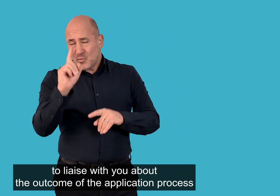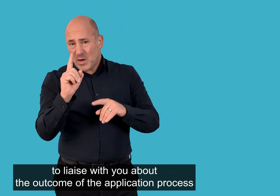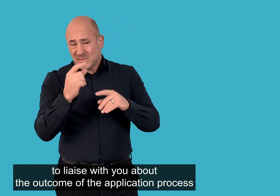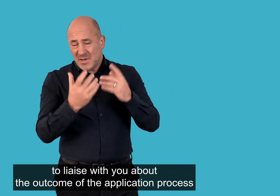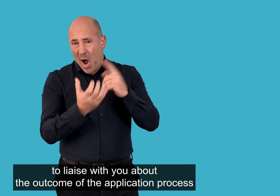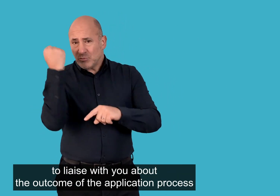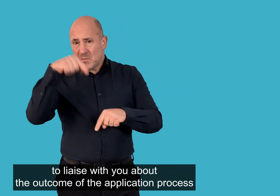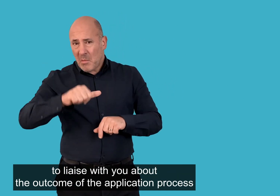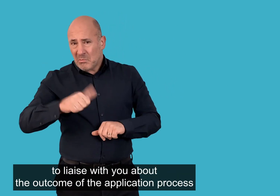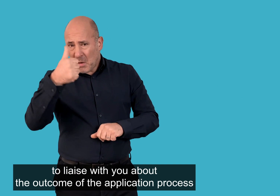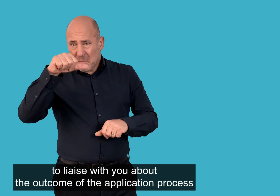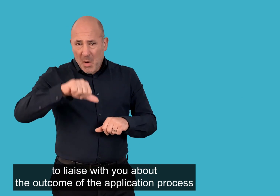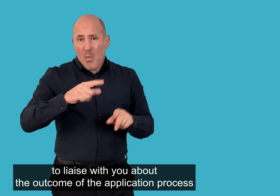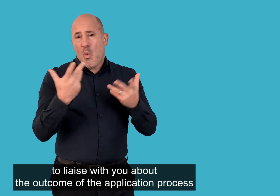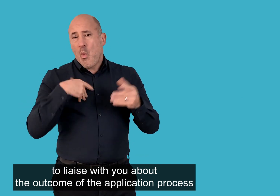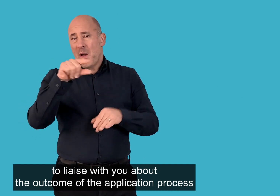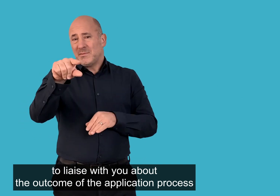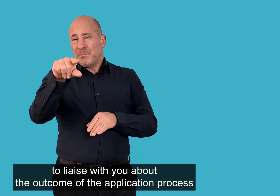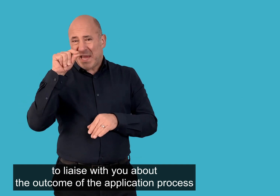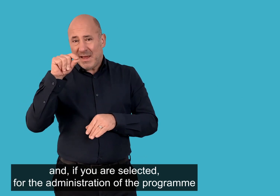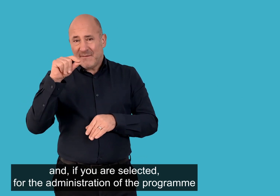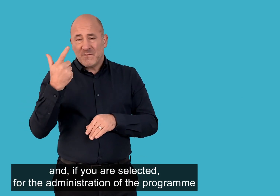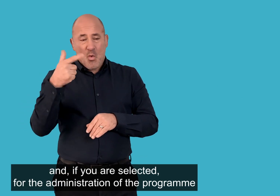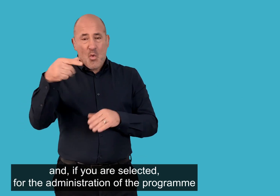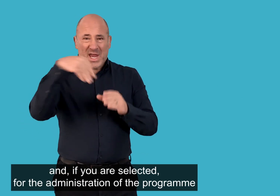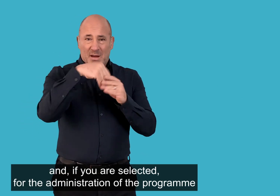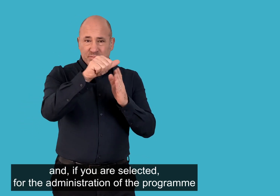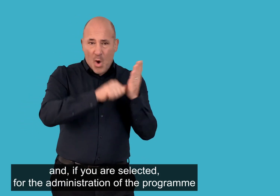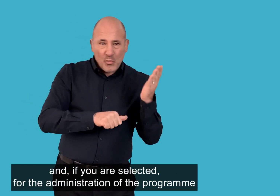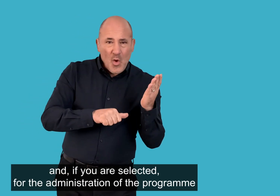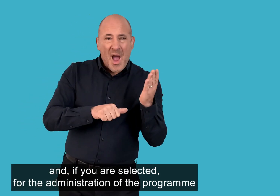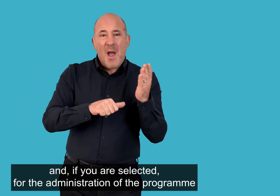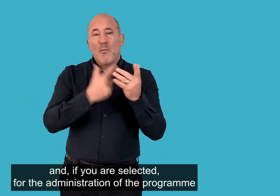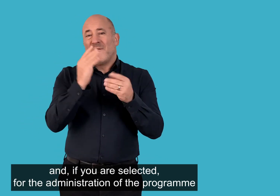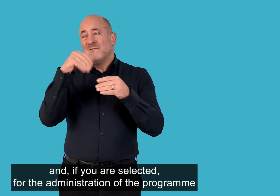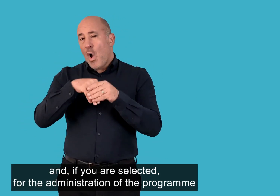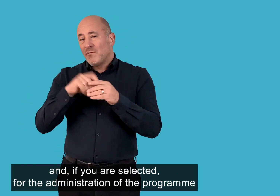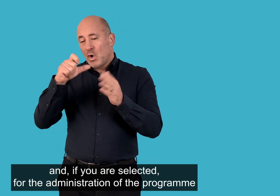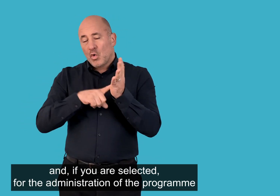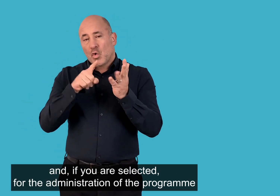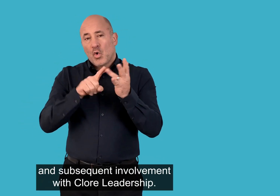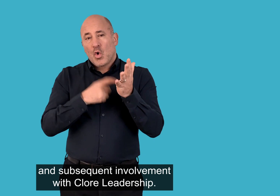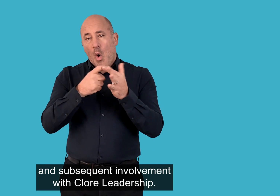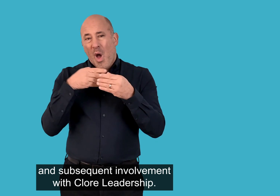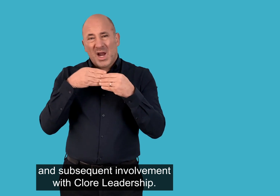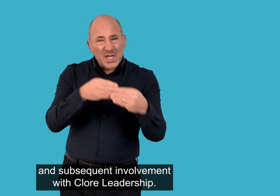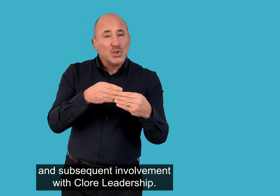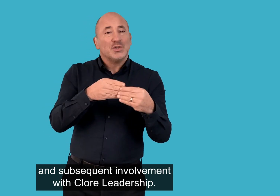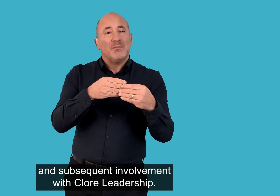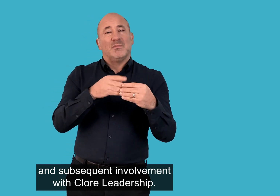to liaise with you about the outcome of the application process and, if you are selected, for the administration of the program and